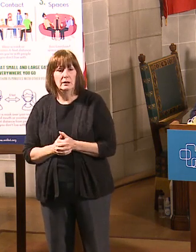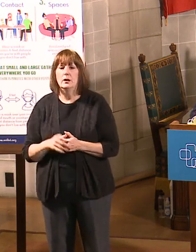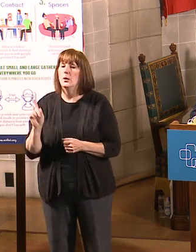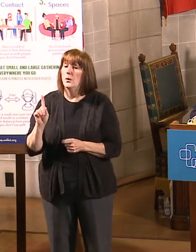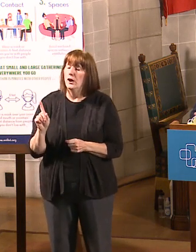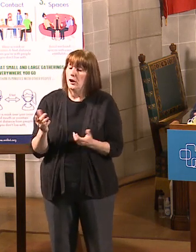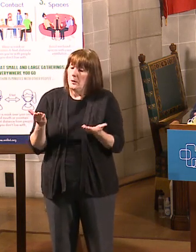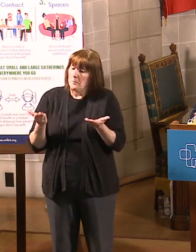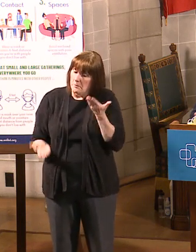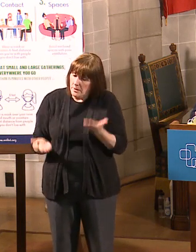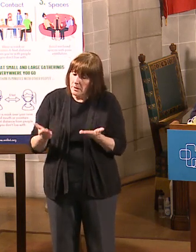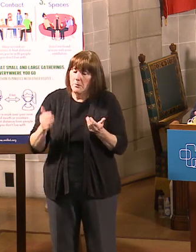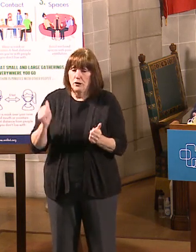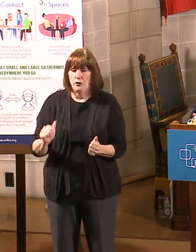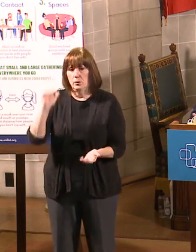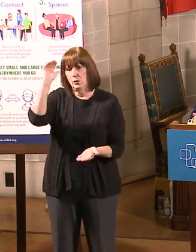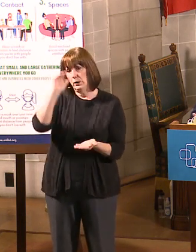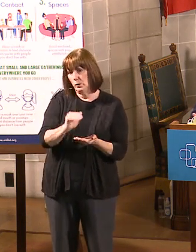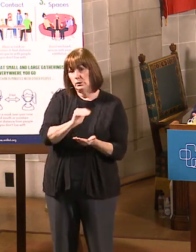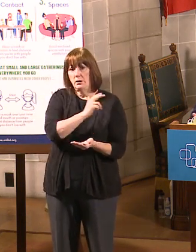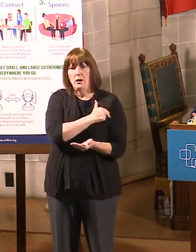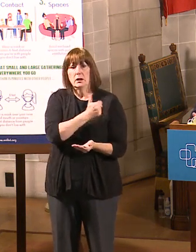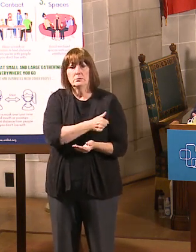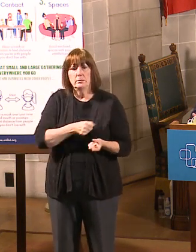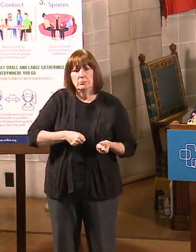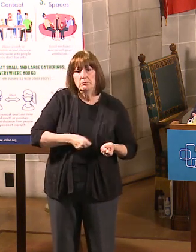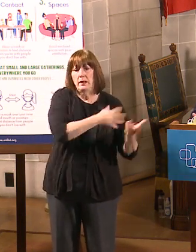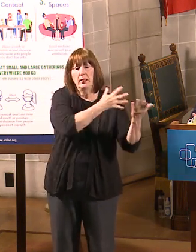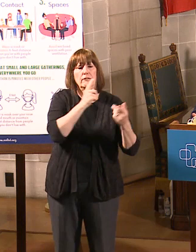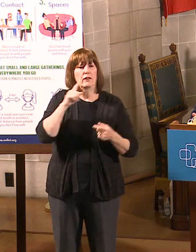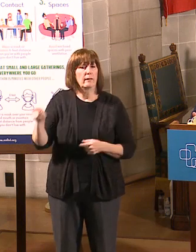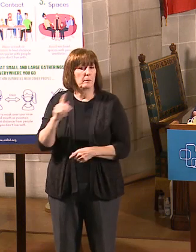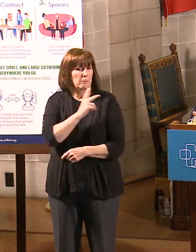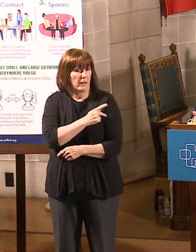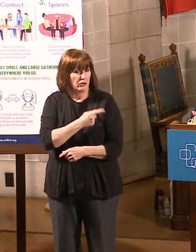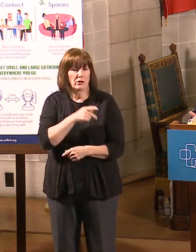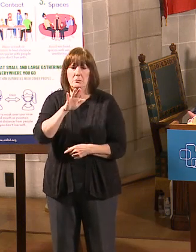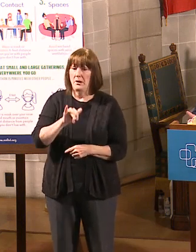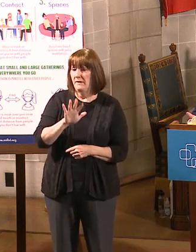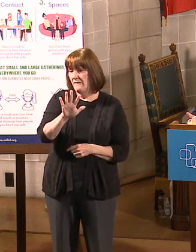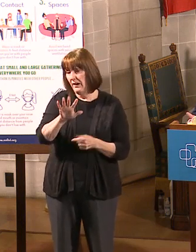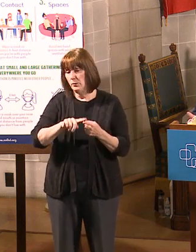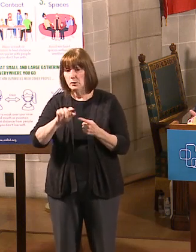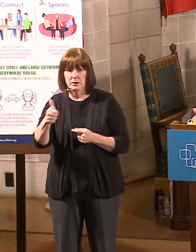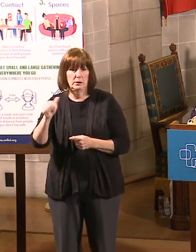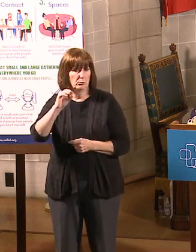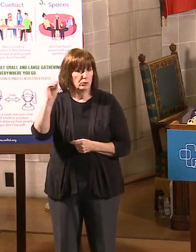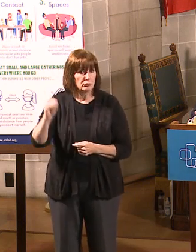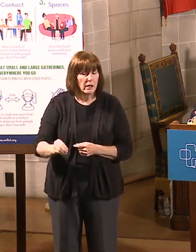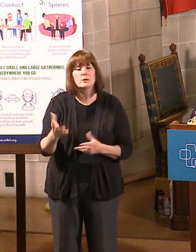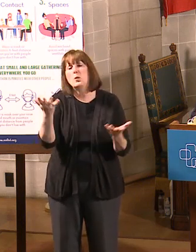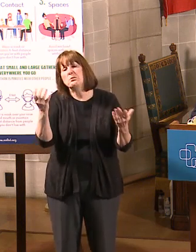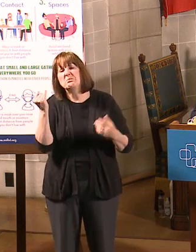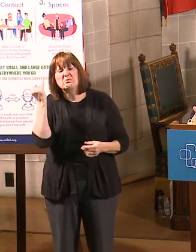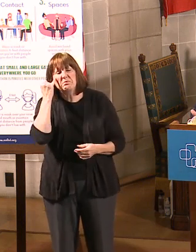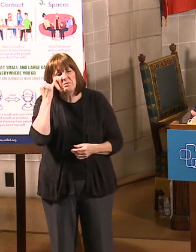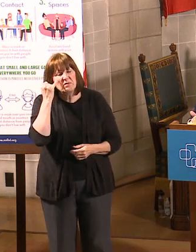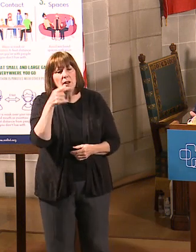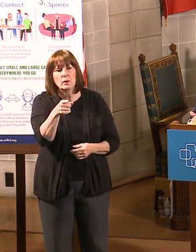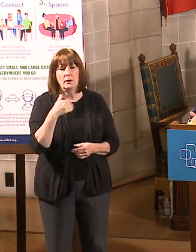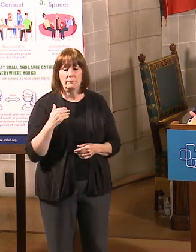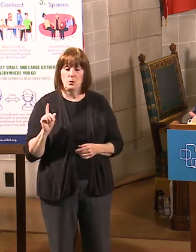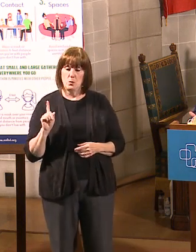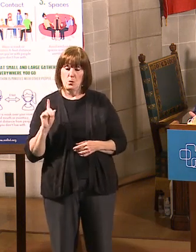could possibly reduce hospitalization for that patient by 5 to 10%. So let's say you had